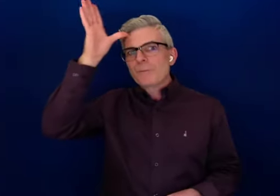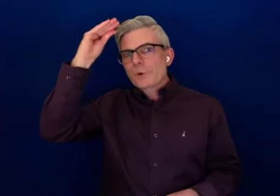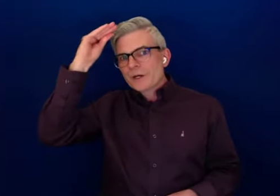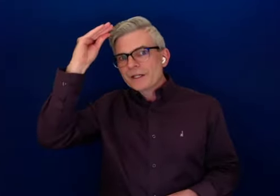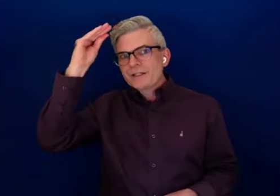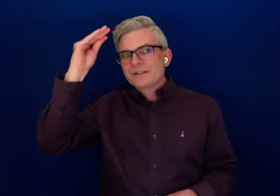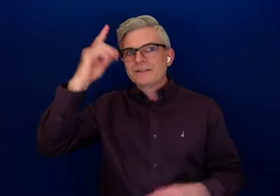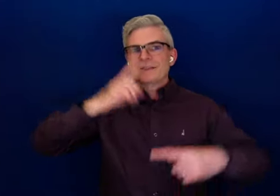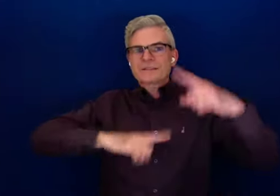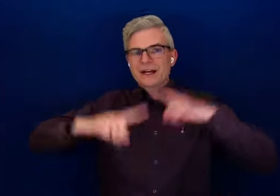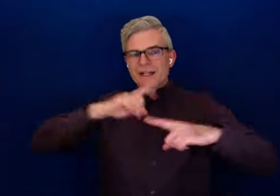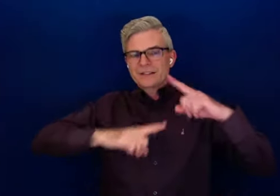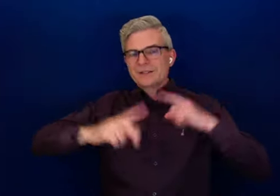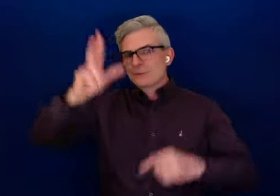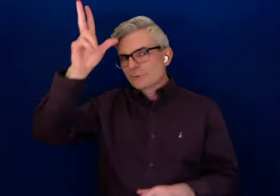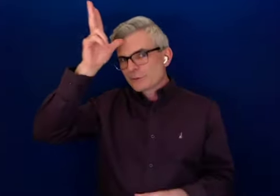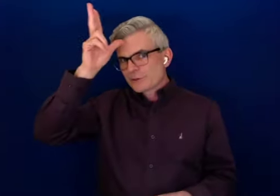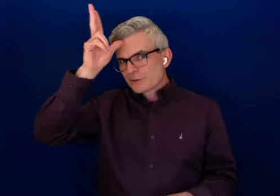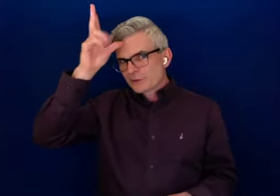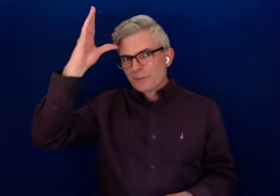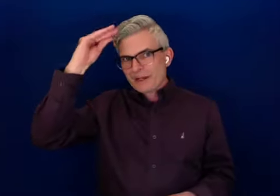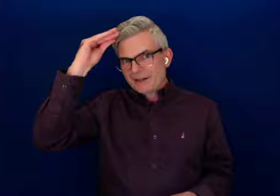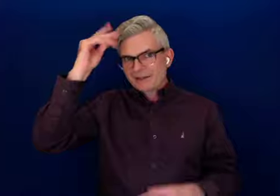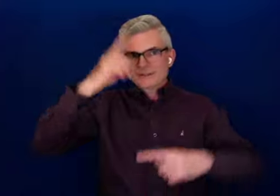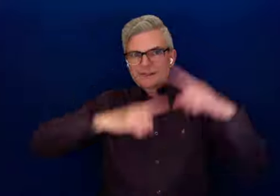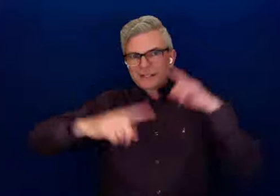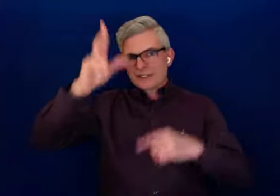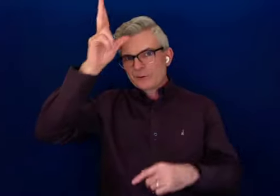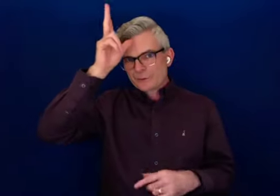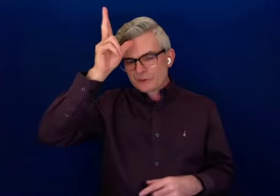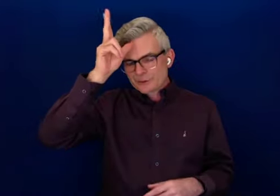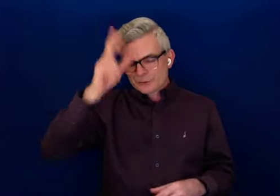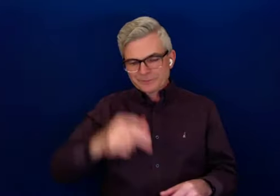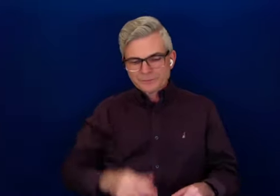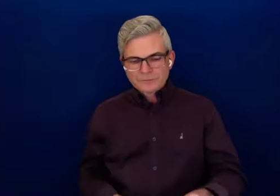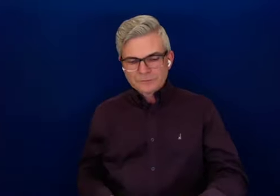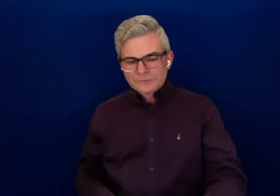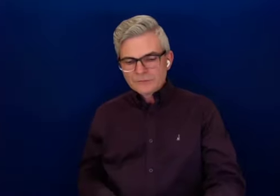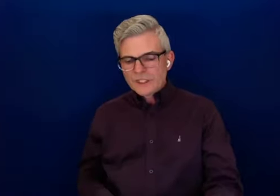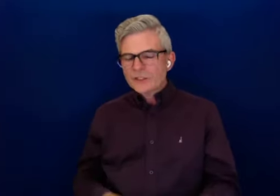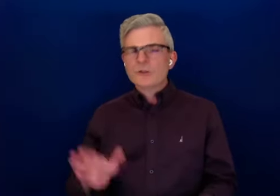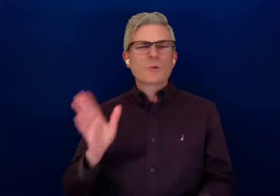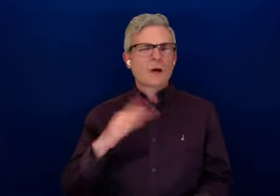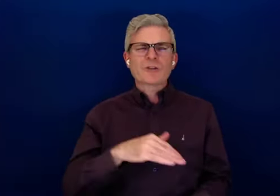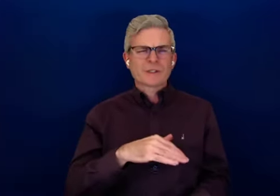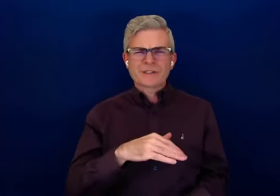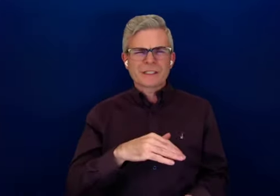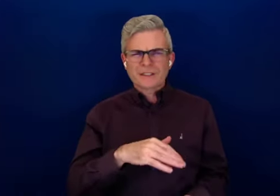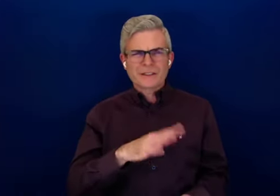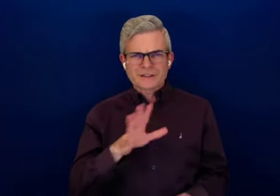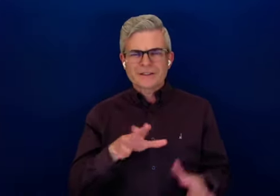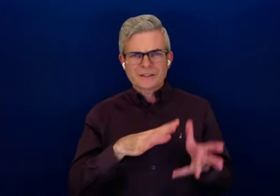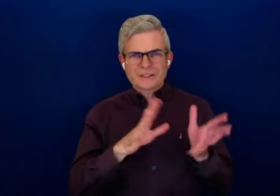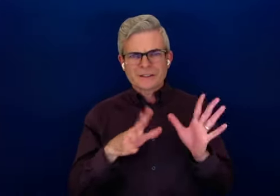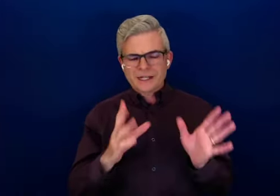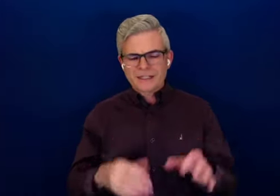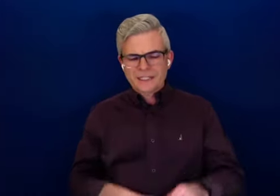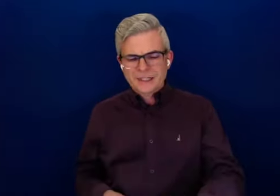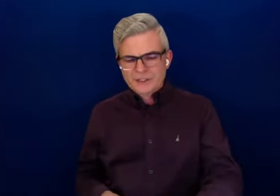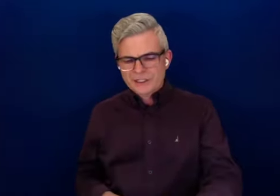boy, sign rooster, or male, sign rooster. You can watch what Cindy does to see exactly how she